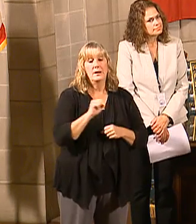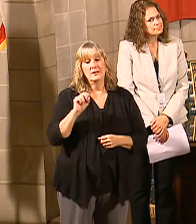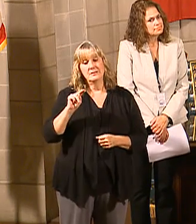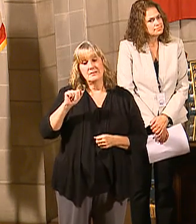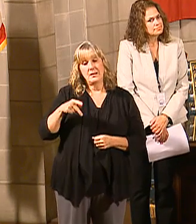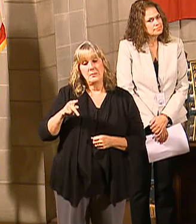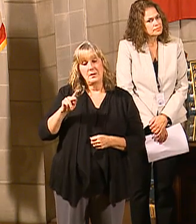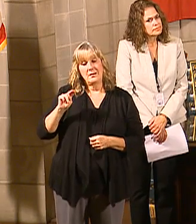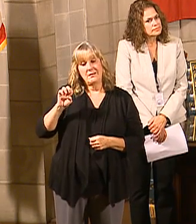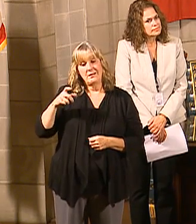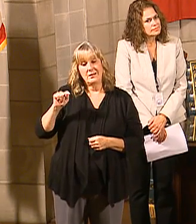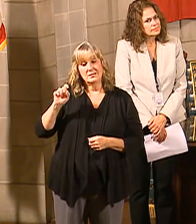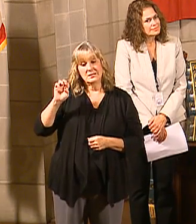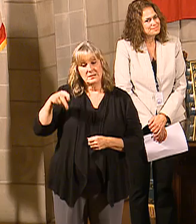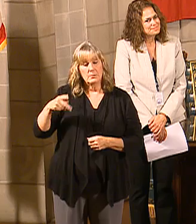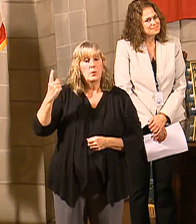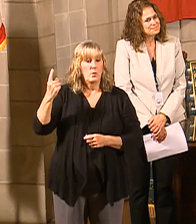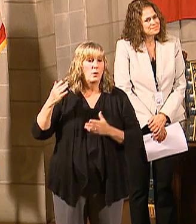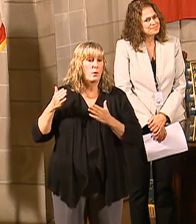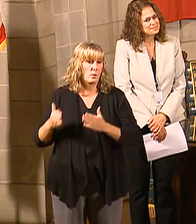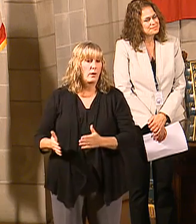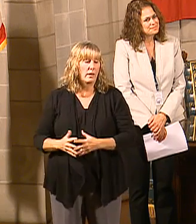the ways that we're helping do that.